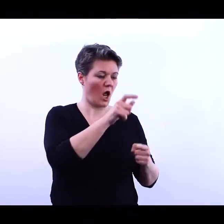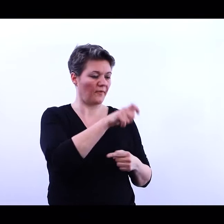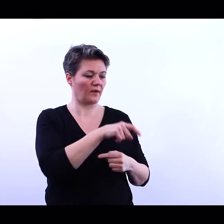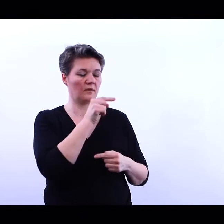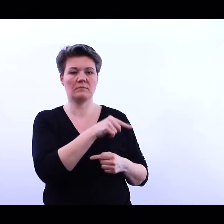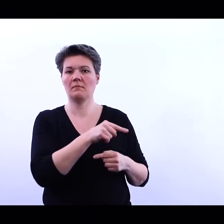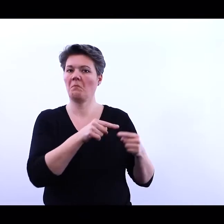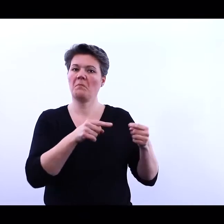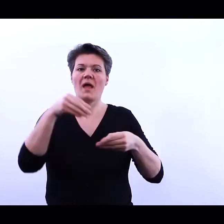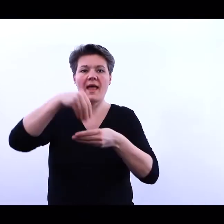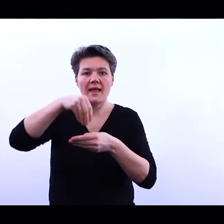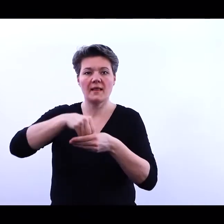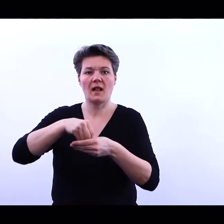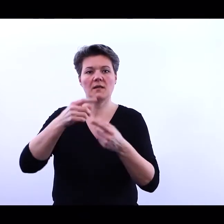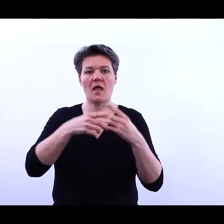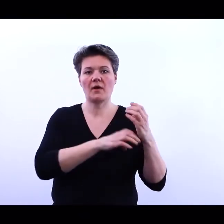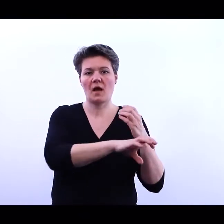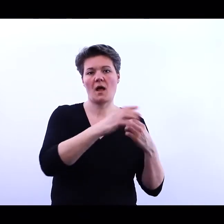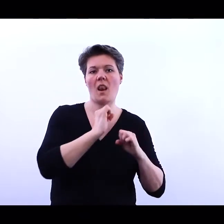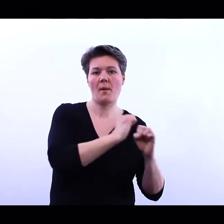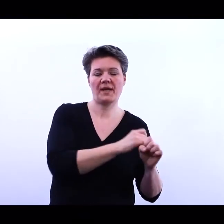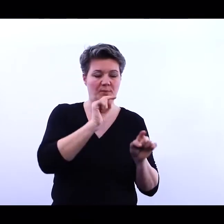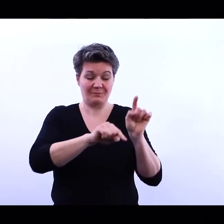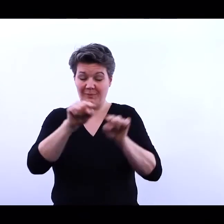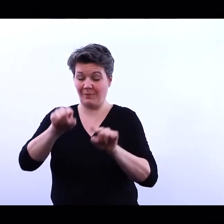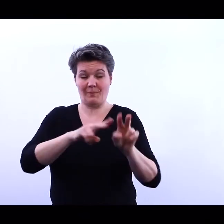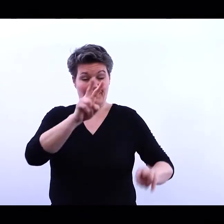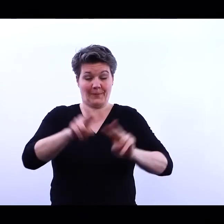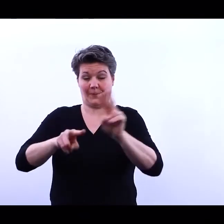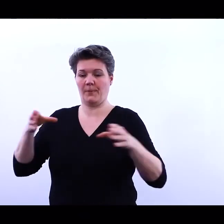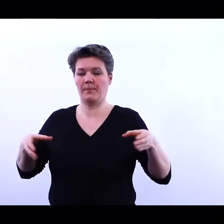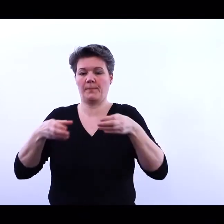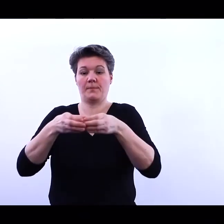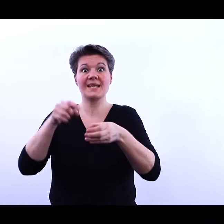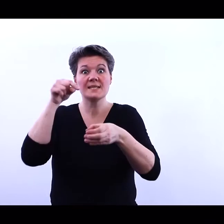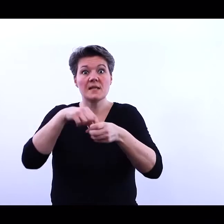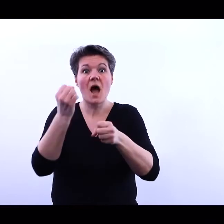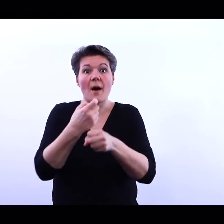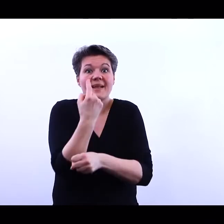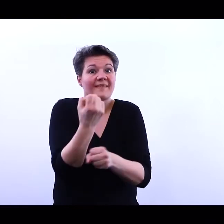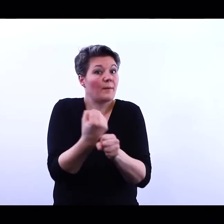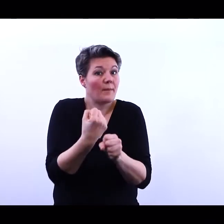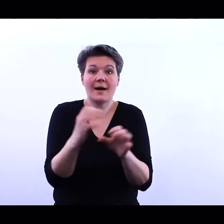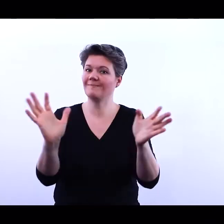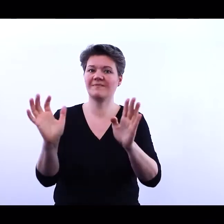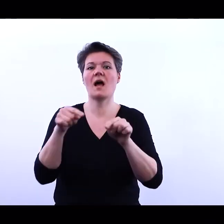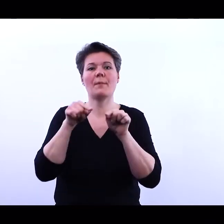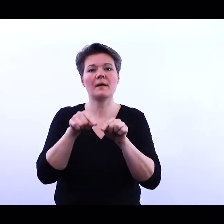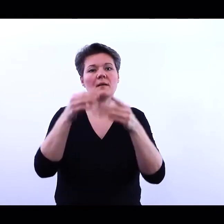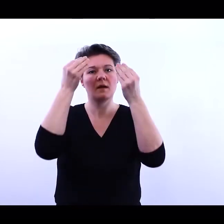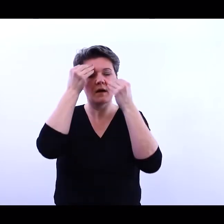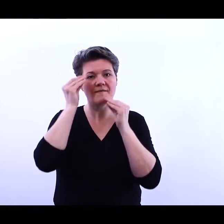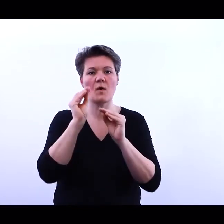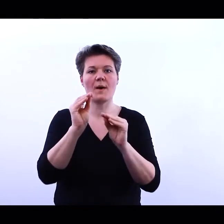on content from your other channels, and so on. The committee doesn't need to do all the work or be given more information or access than